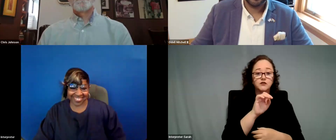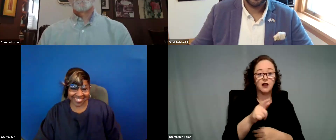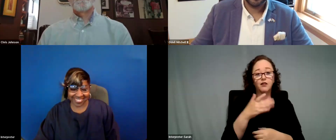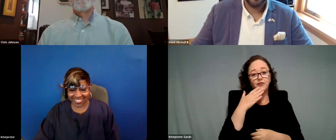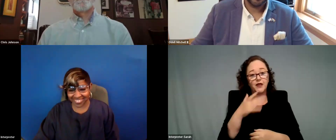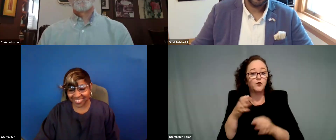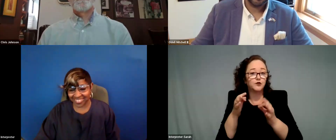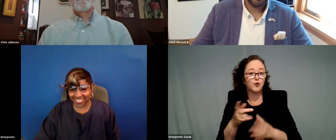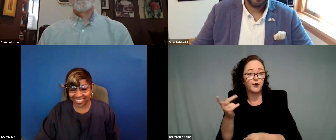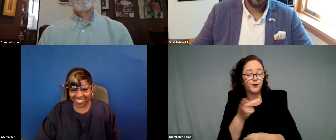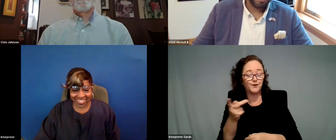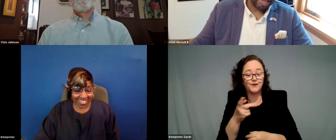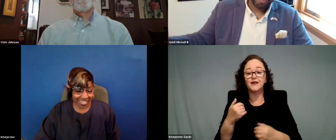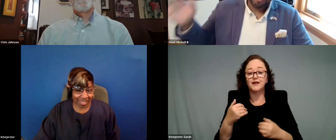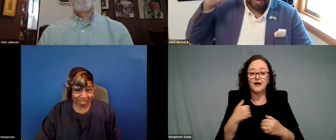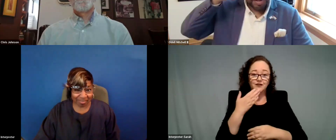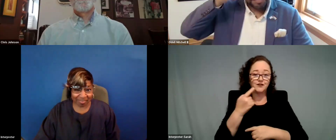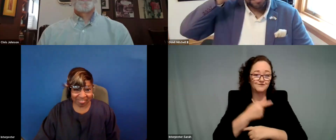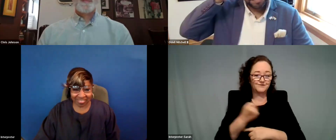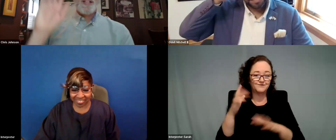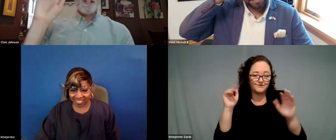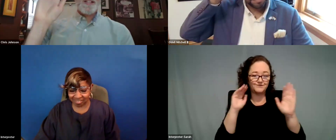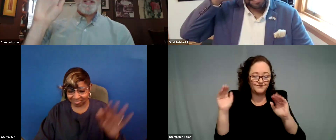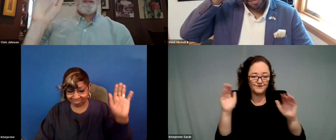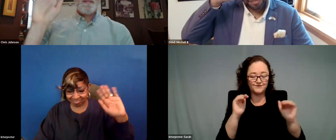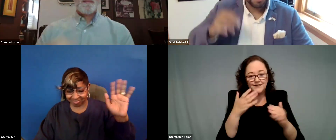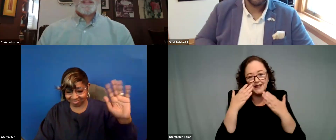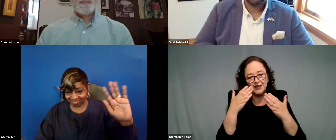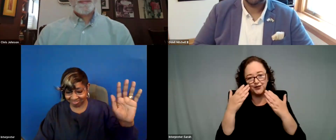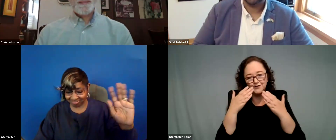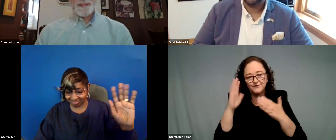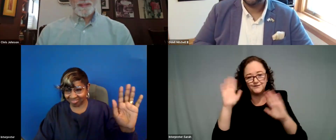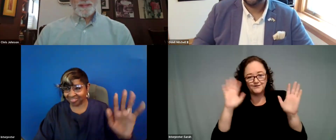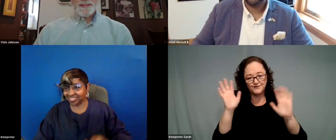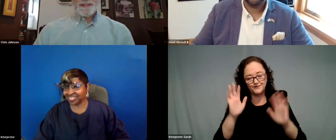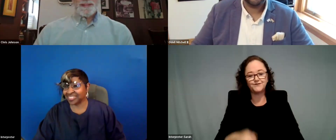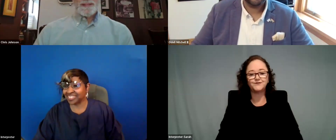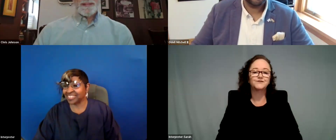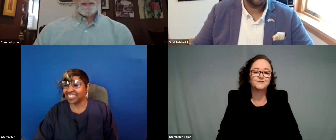desk program sometime soon. Thank you, everyone. Thanks. All right. Thanks, y'all.